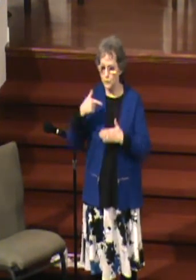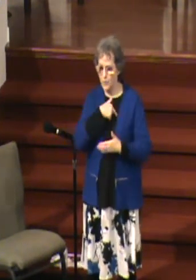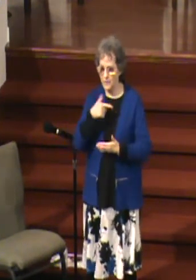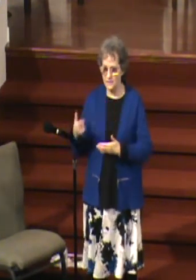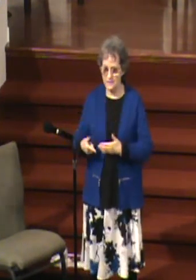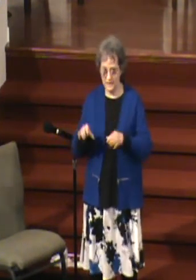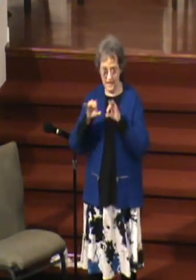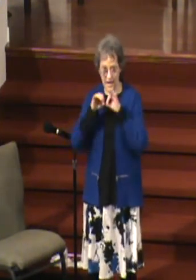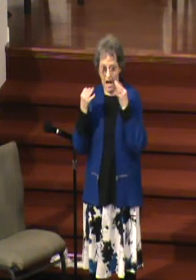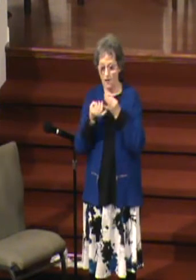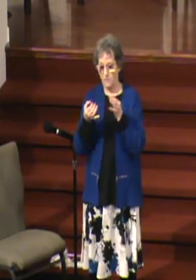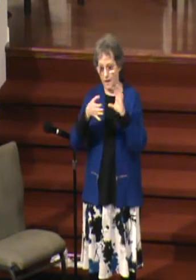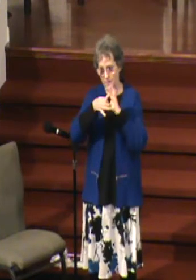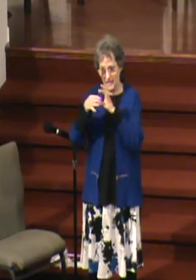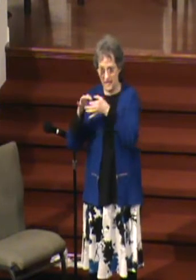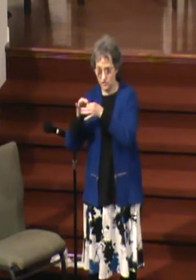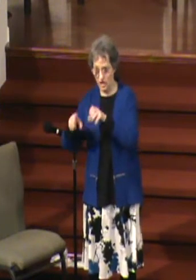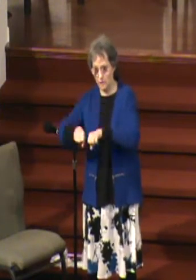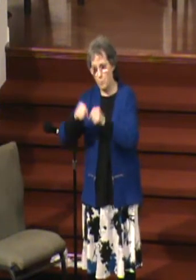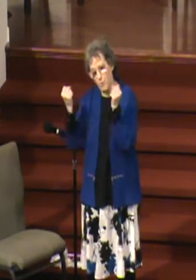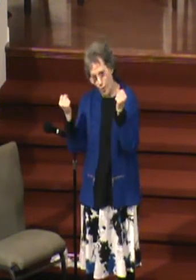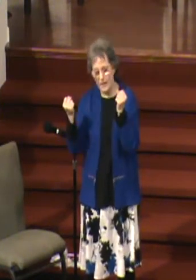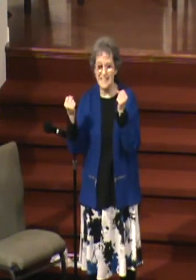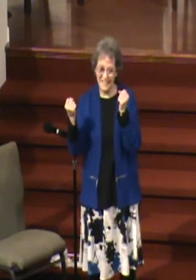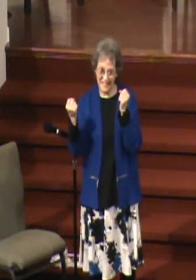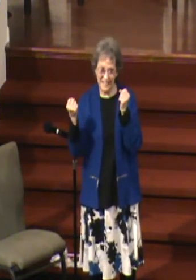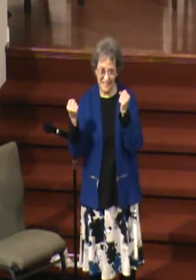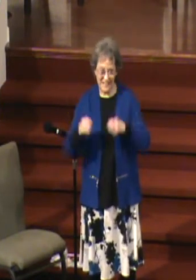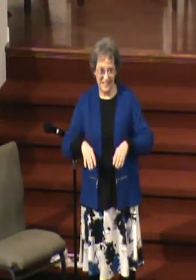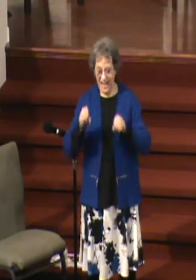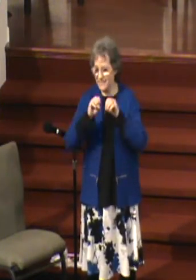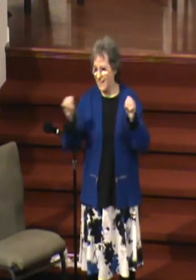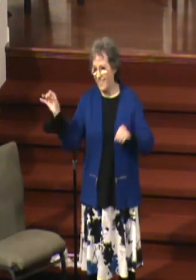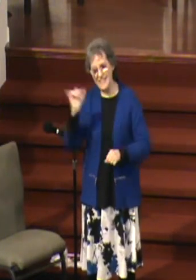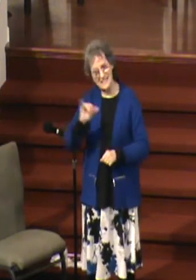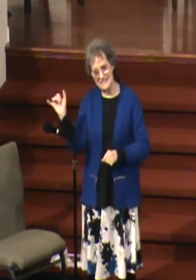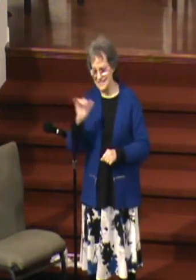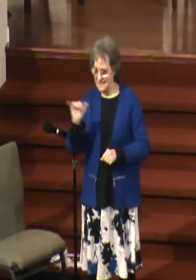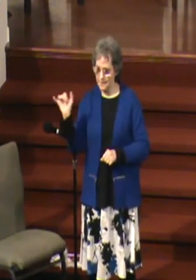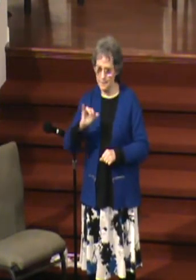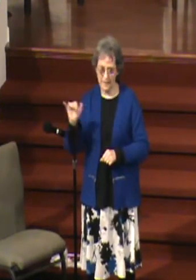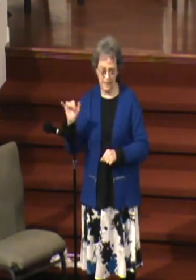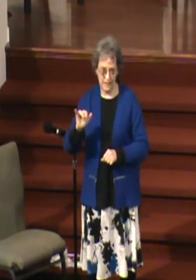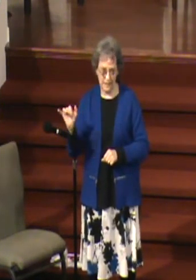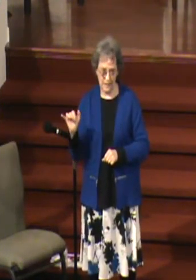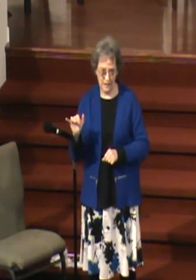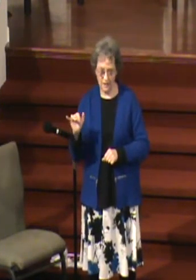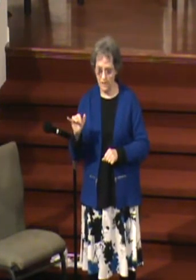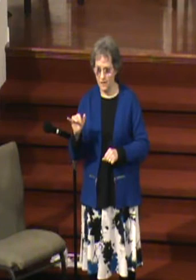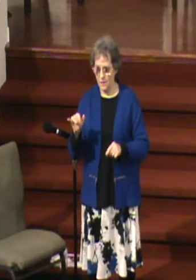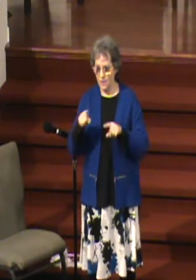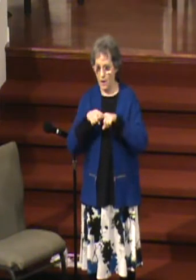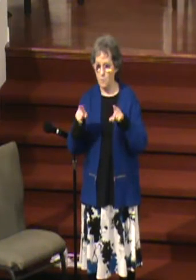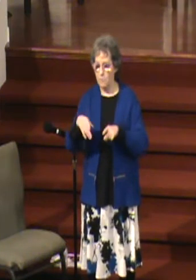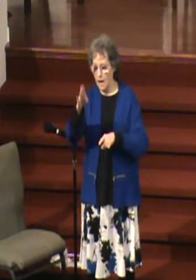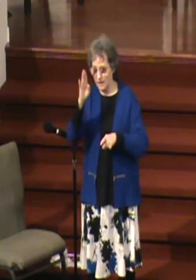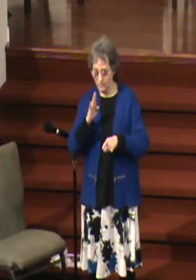family chain is broken, and nothing seems the same. But as God calls us one by